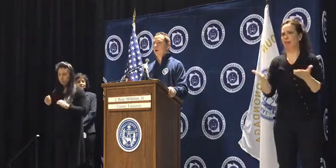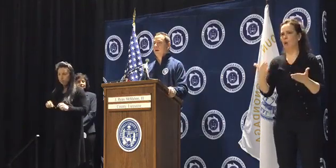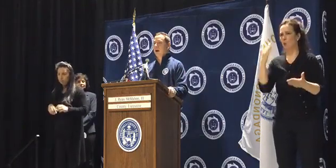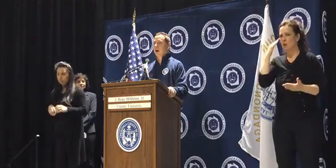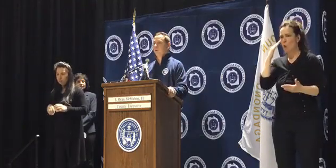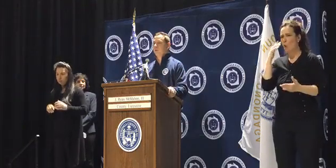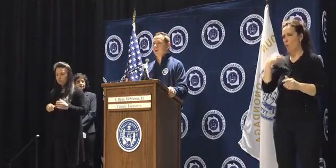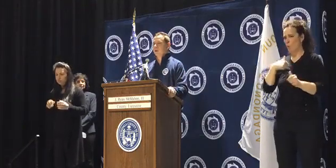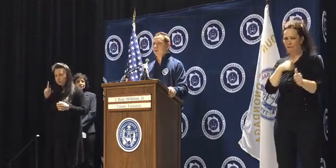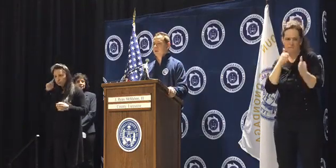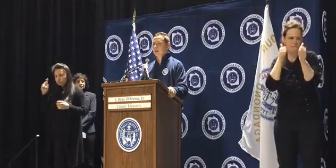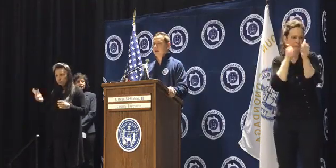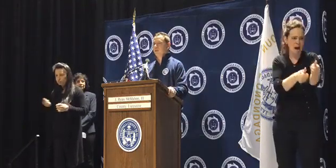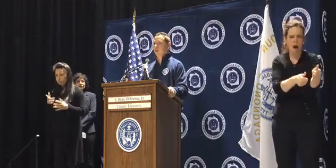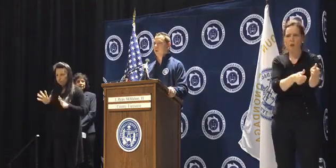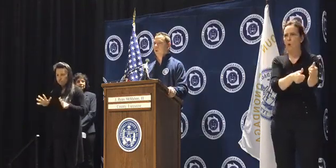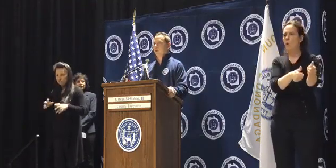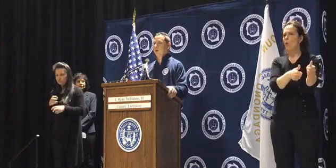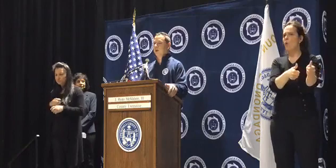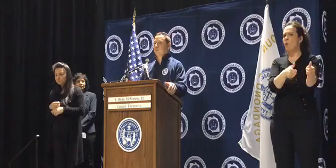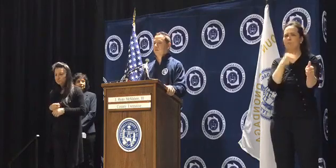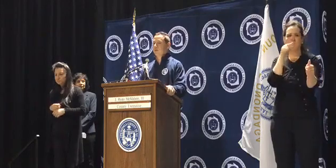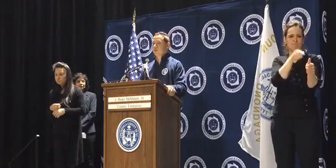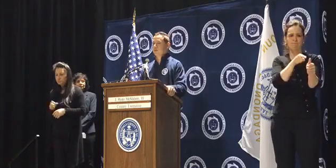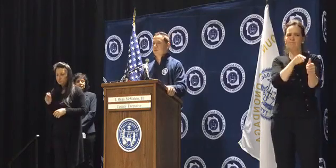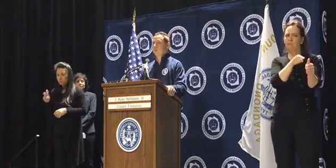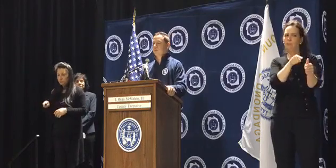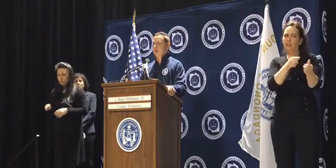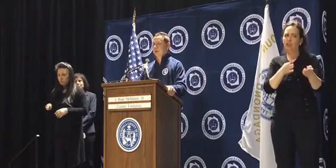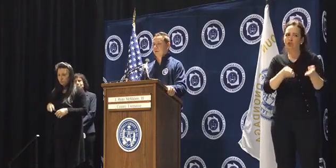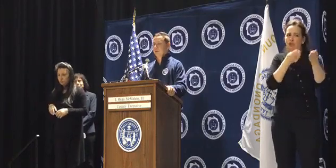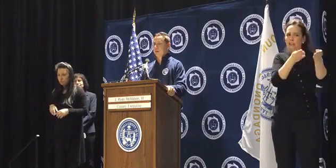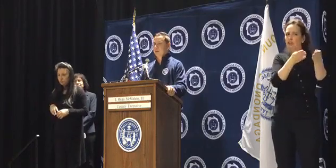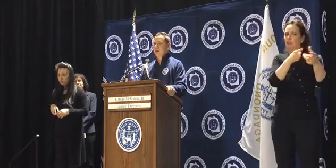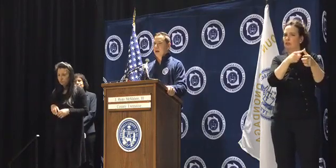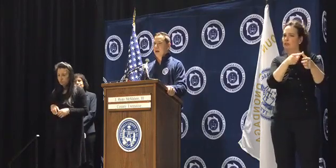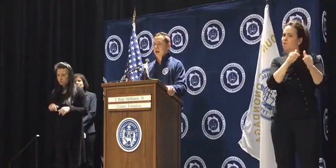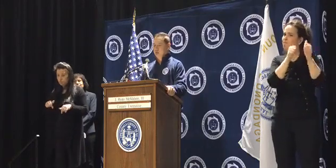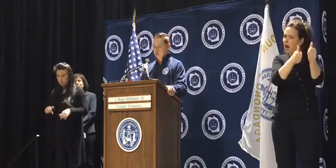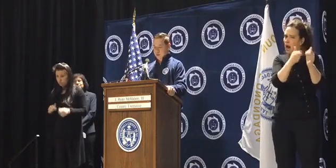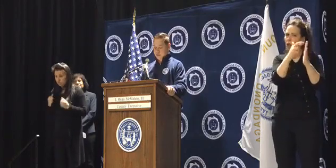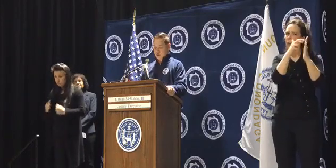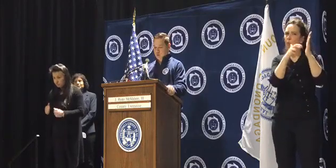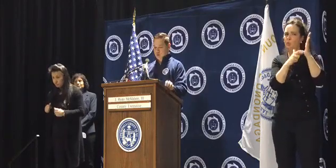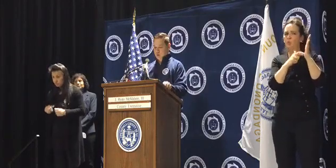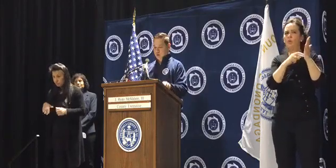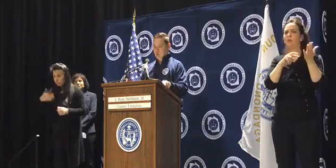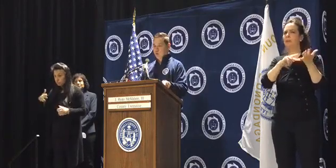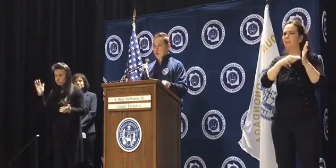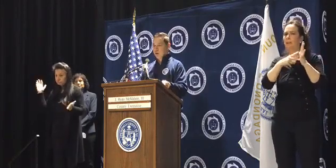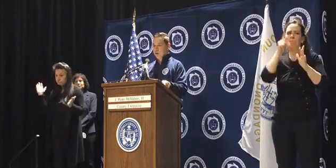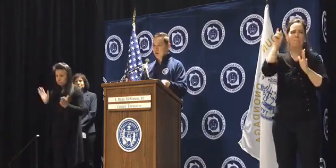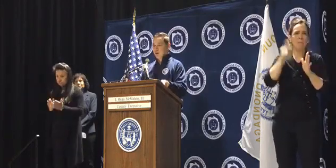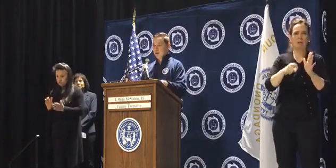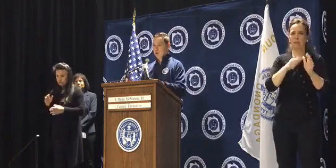well right now, the time period where we're inconvenienced is going to be less. And I just want to tell 2 stories real quick as I came to